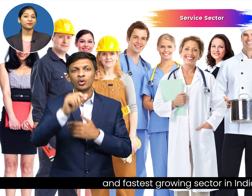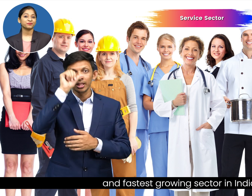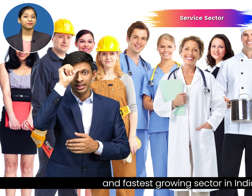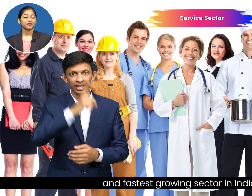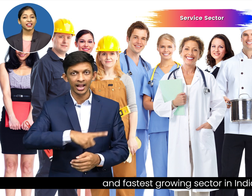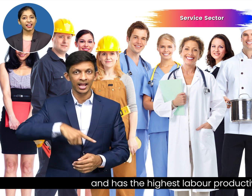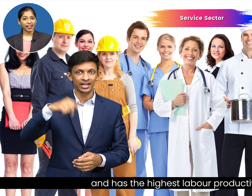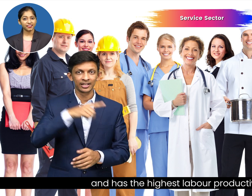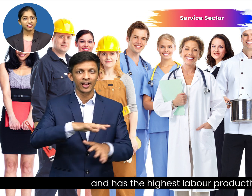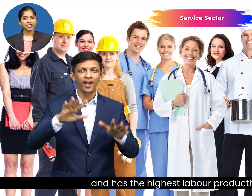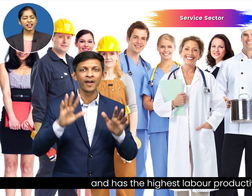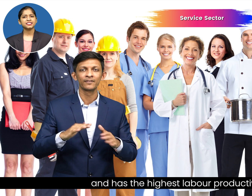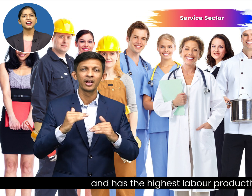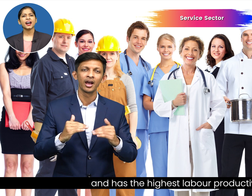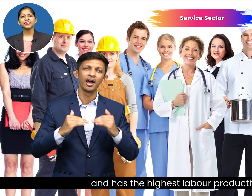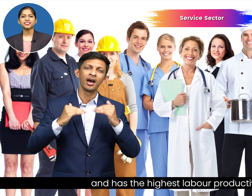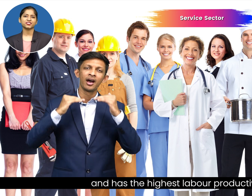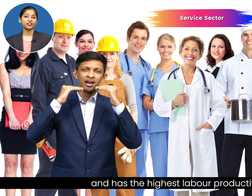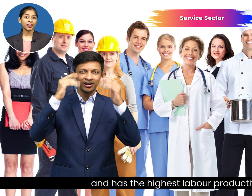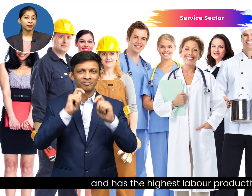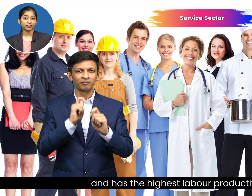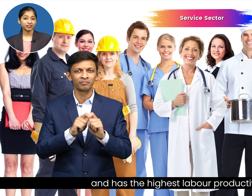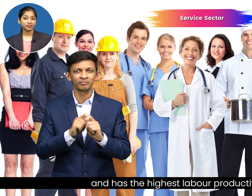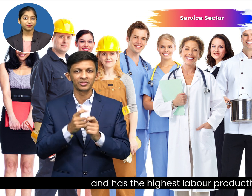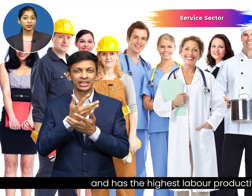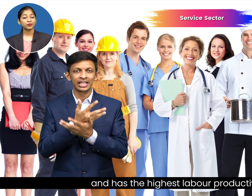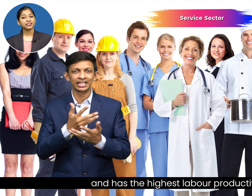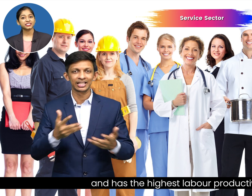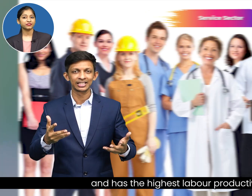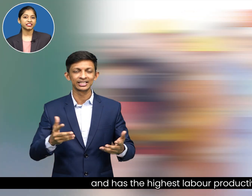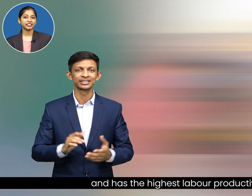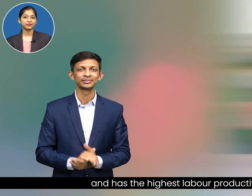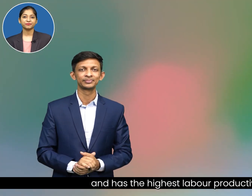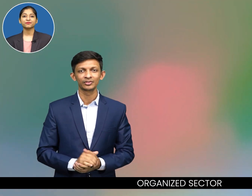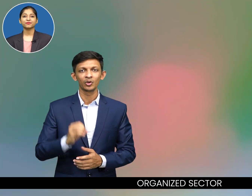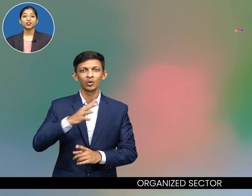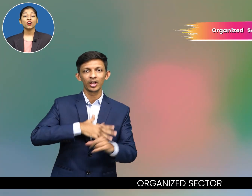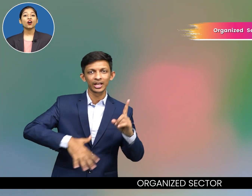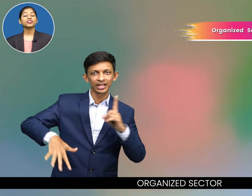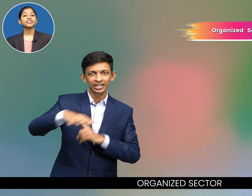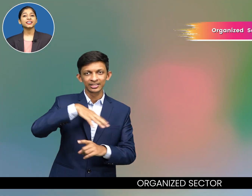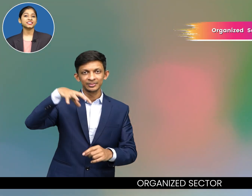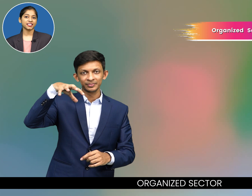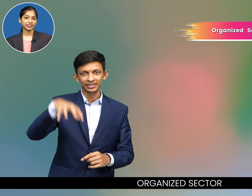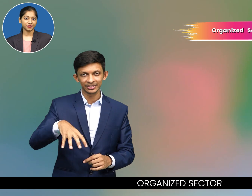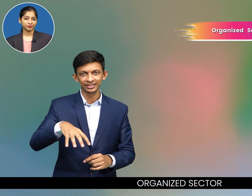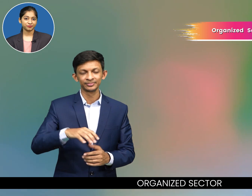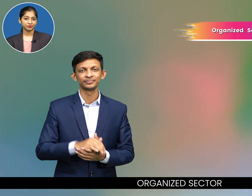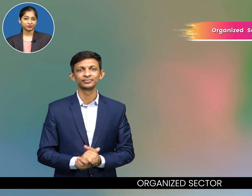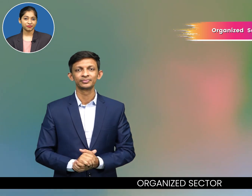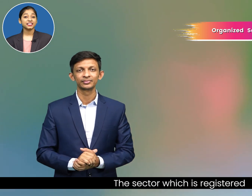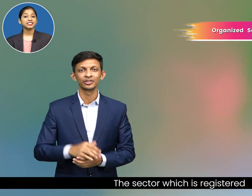India and has the highest labor productivity. Organized